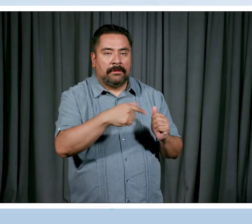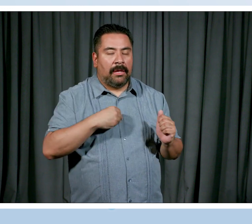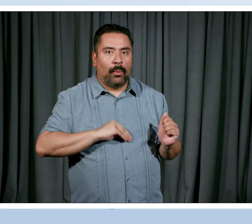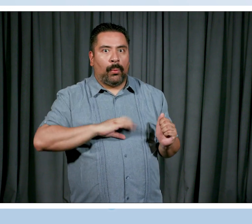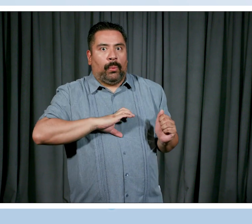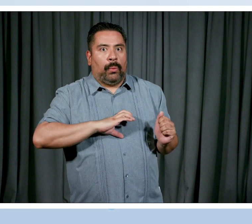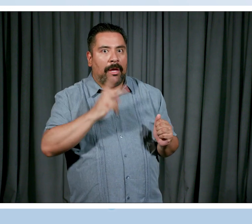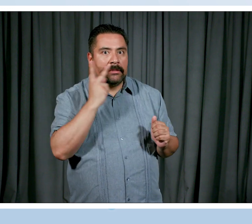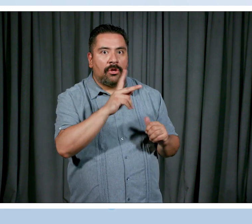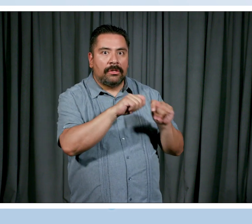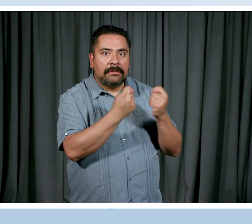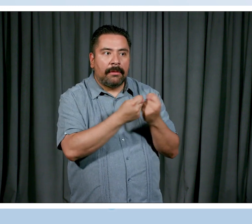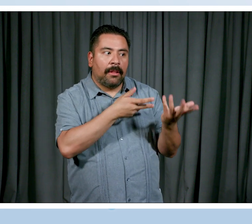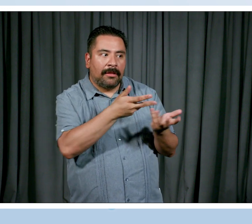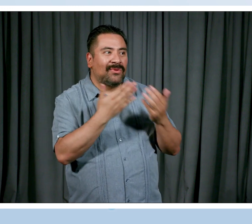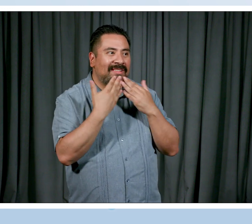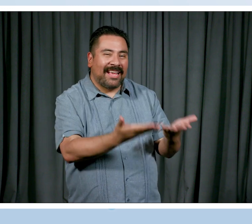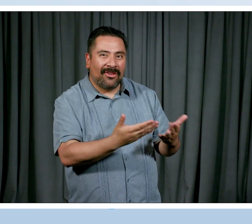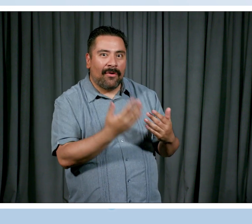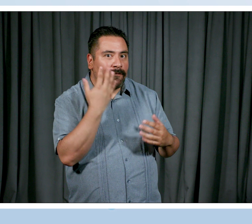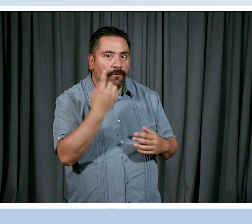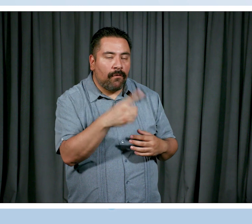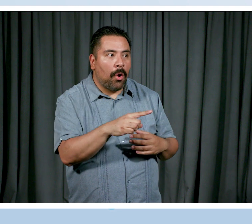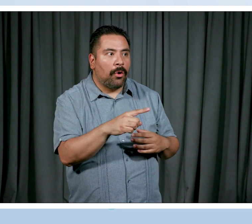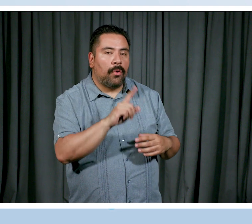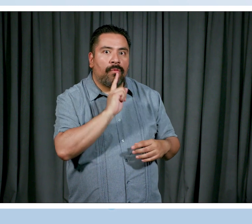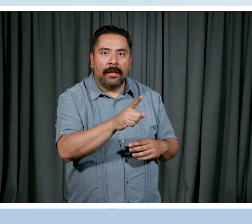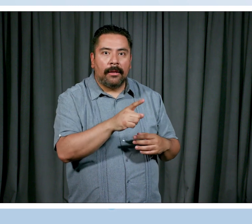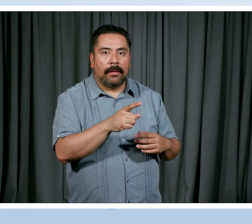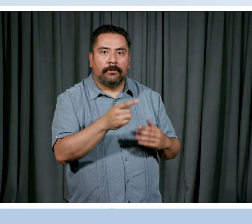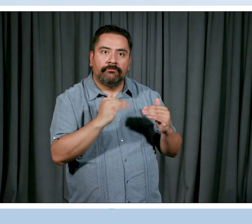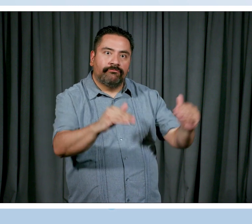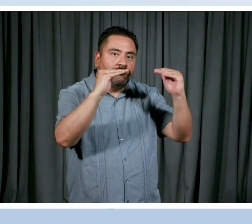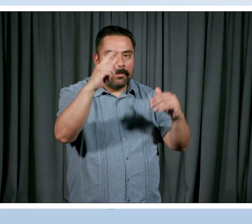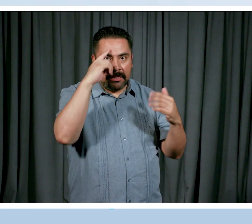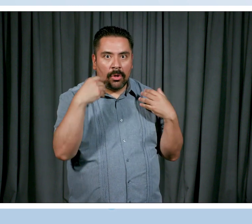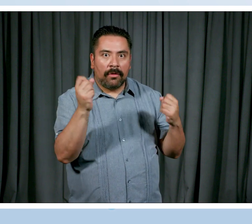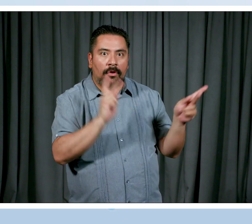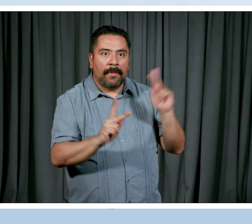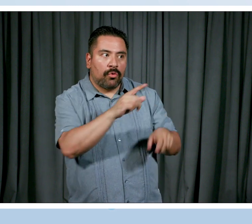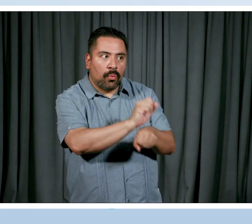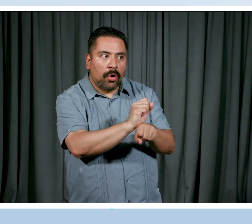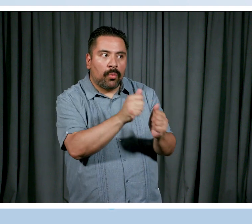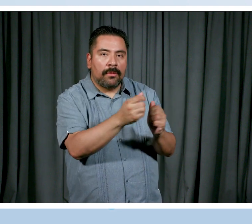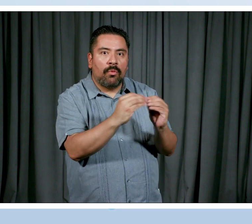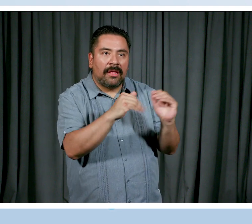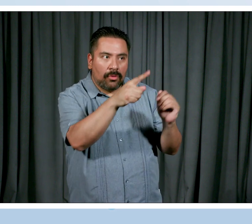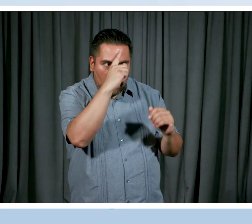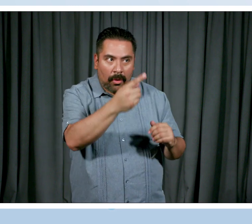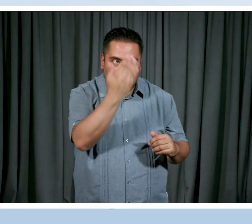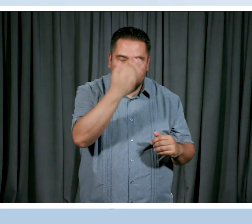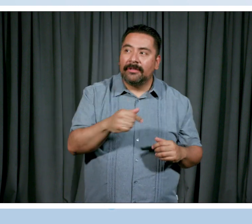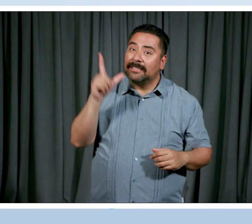see your team and be around you guys. So thank you for really probably enhancing mental health for folks that you work with more than you know. That